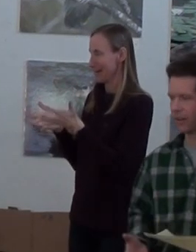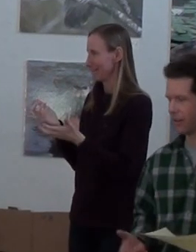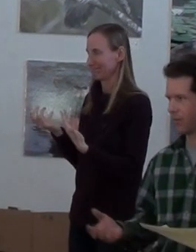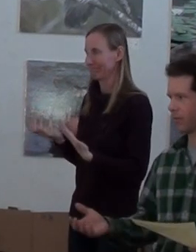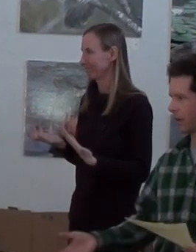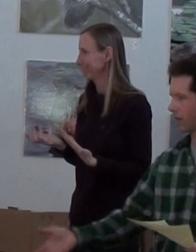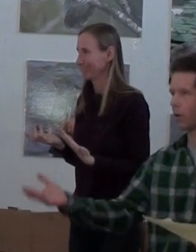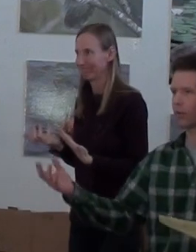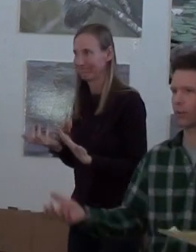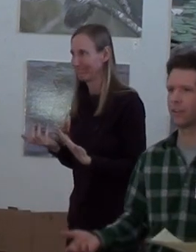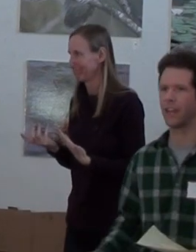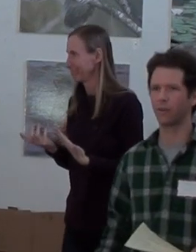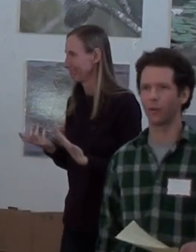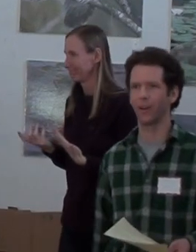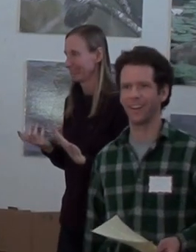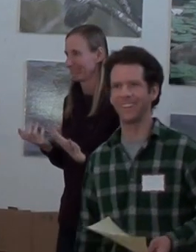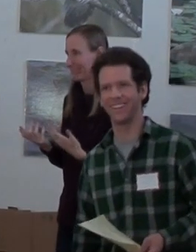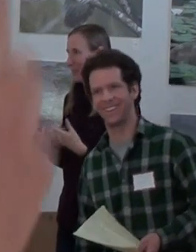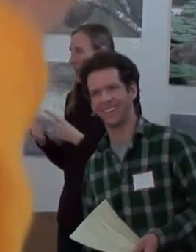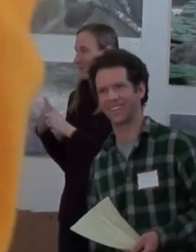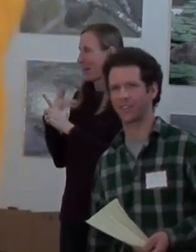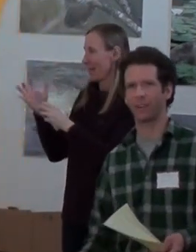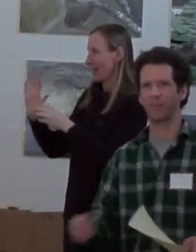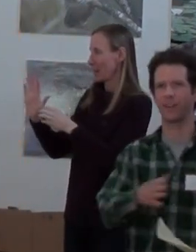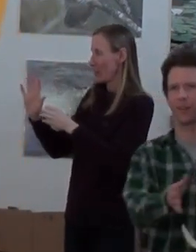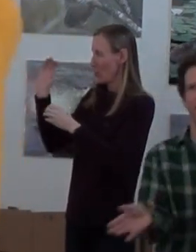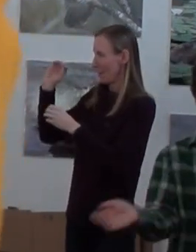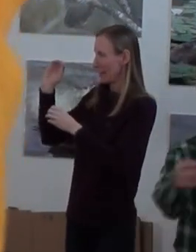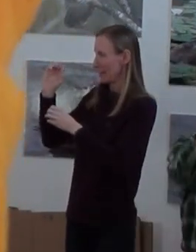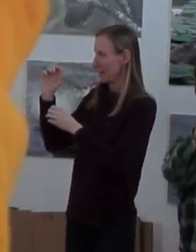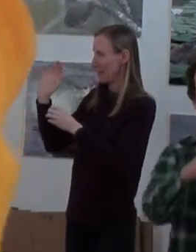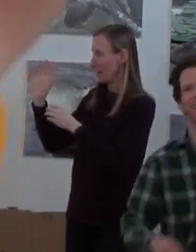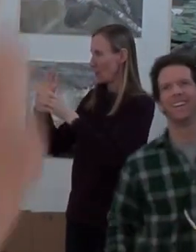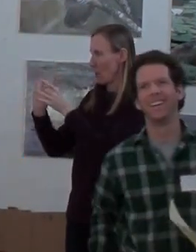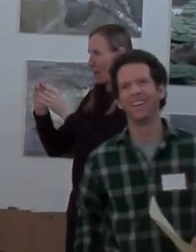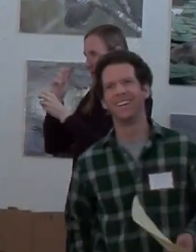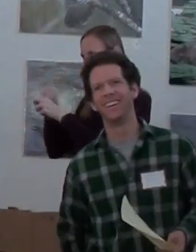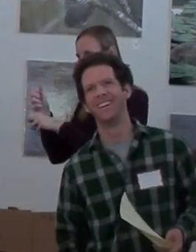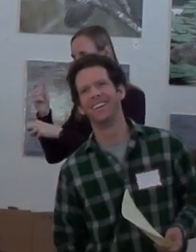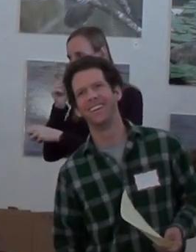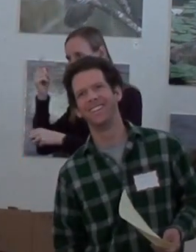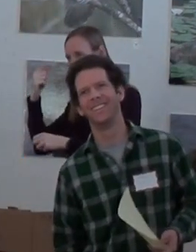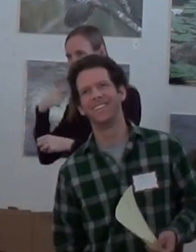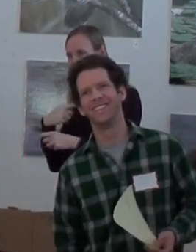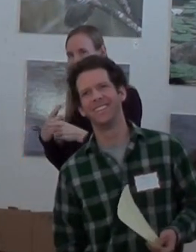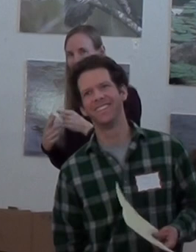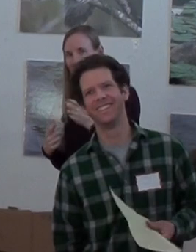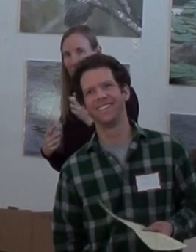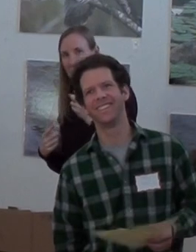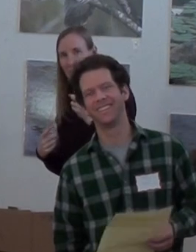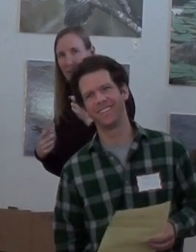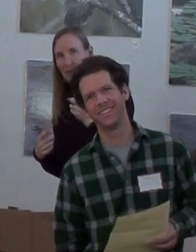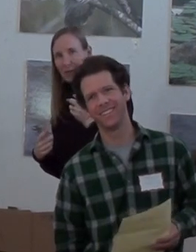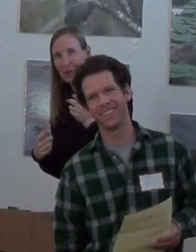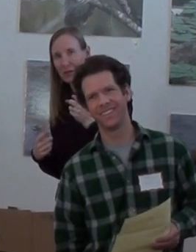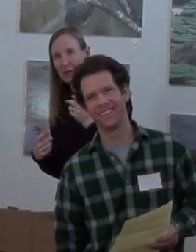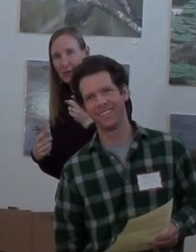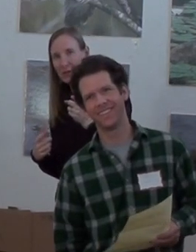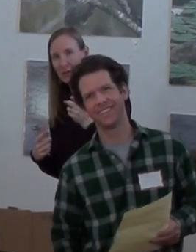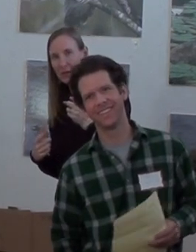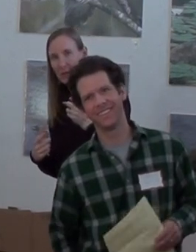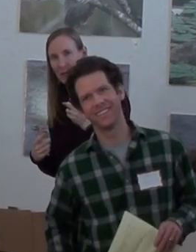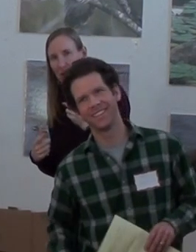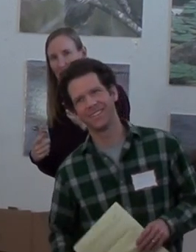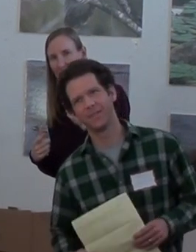know, of like whatever container they're in. It's like trying to figure them out. Go ahead. Leave a watermelon on their doorstep in the middle of the